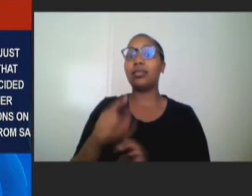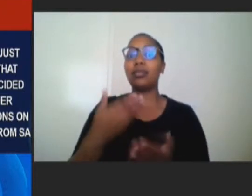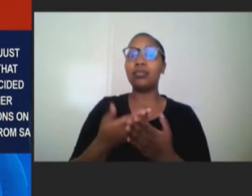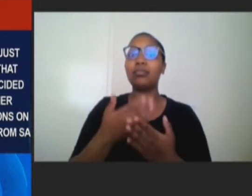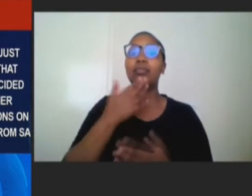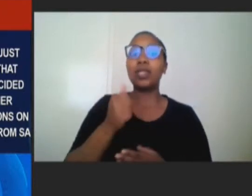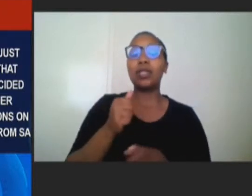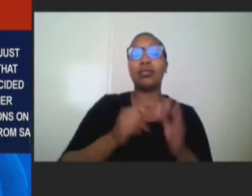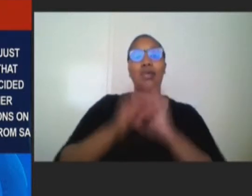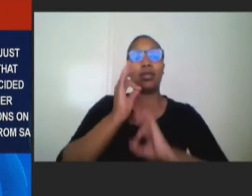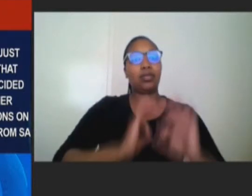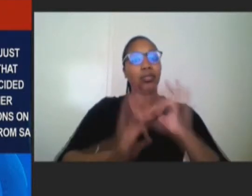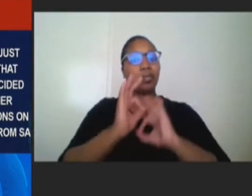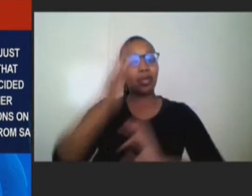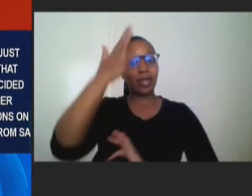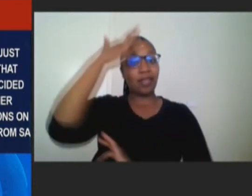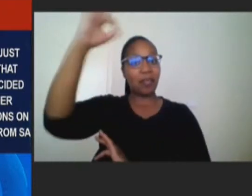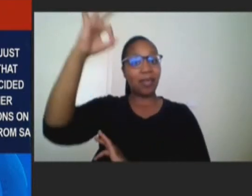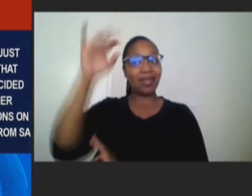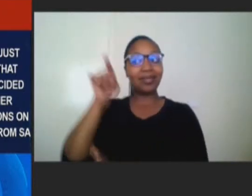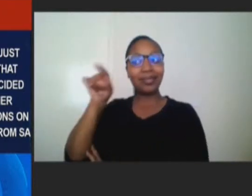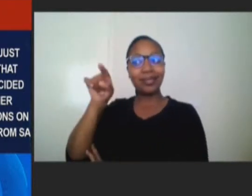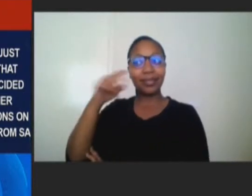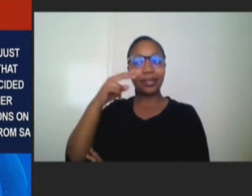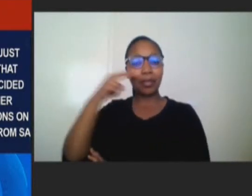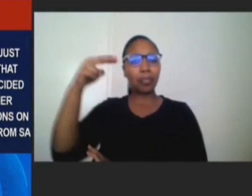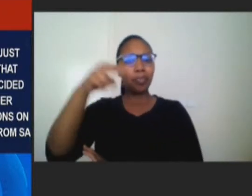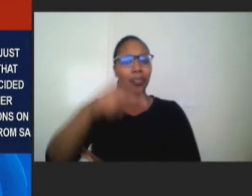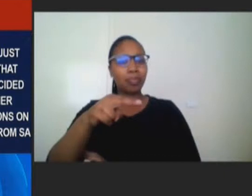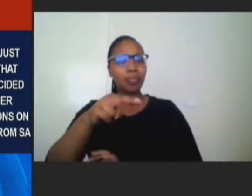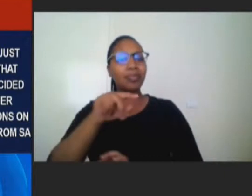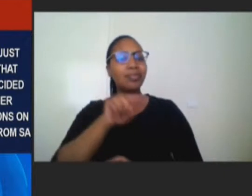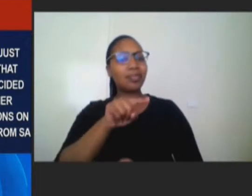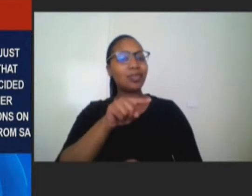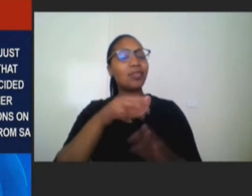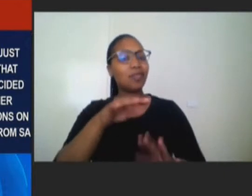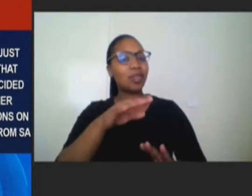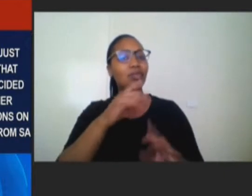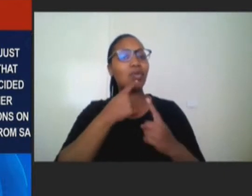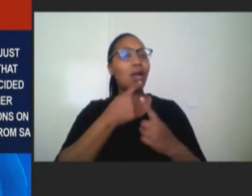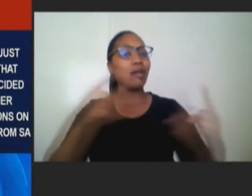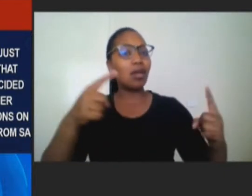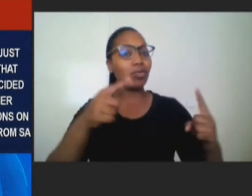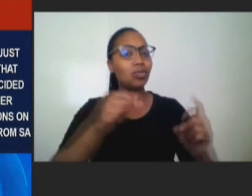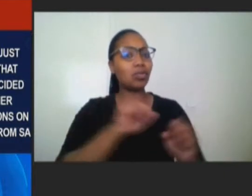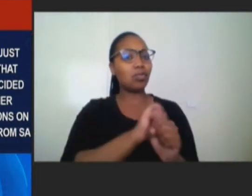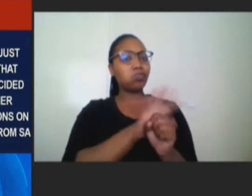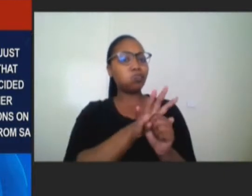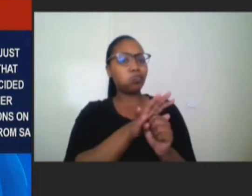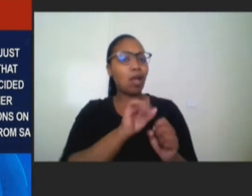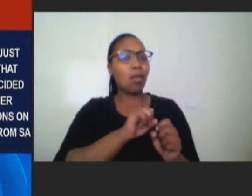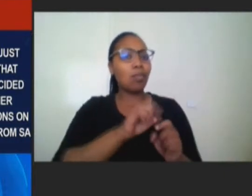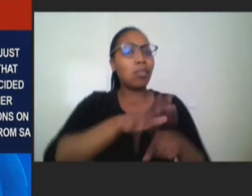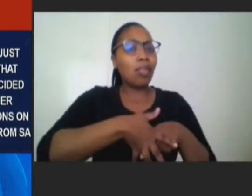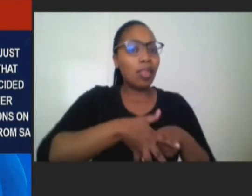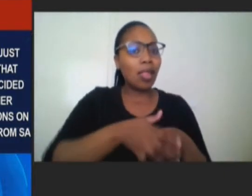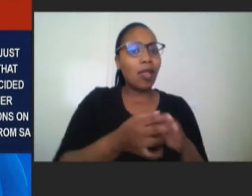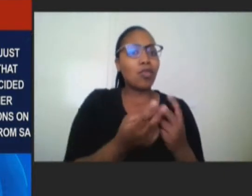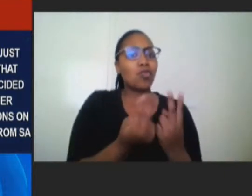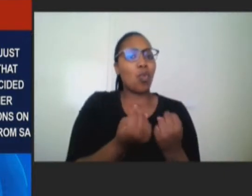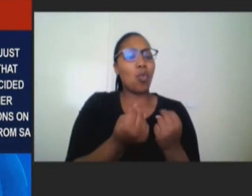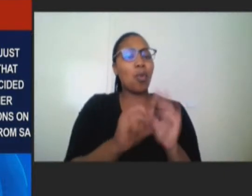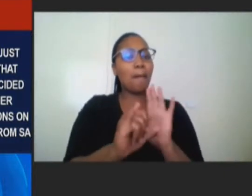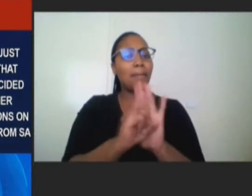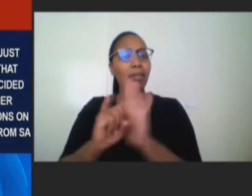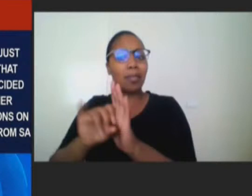the government's thinking on how the variant was announced? There's been a lot of criticism that we have